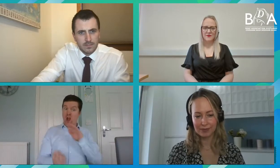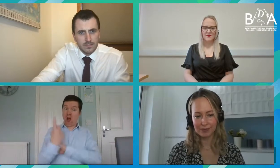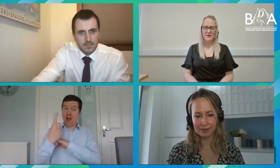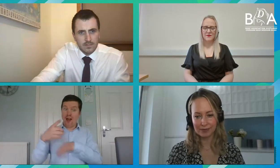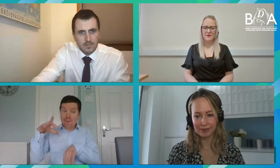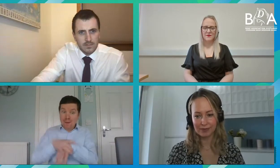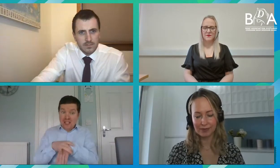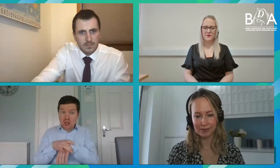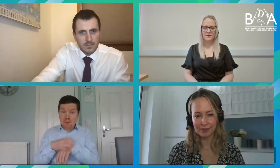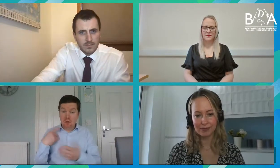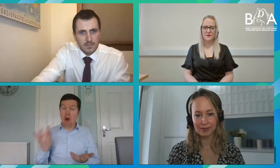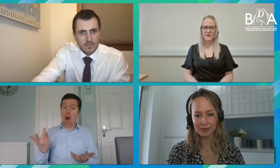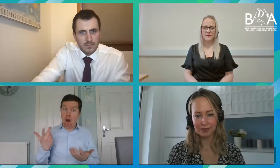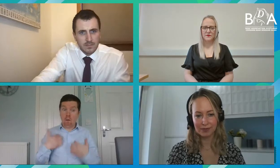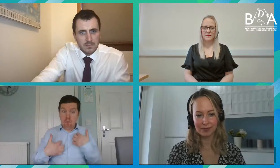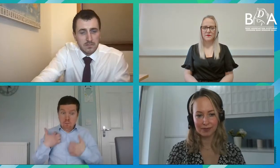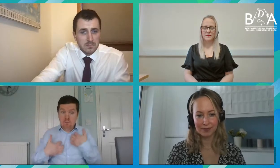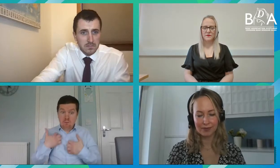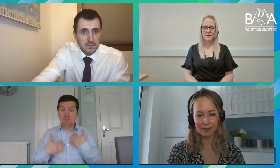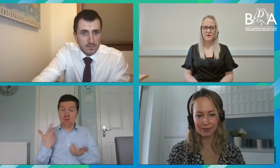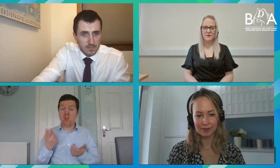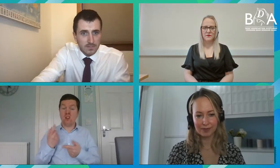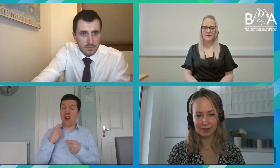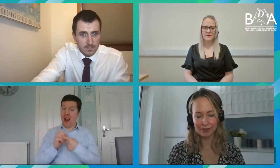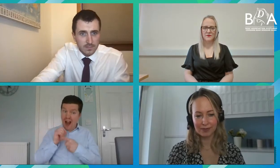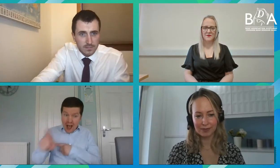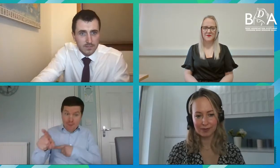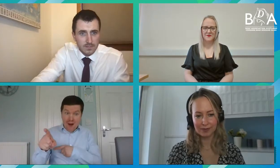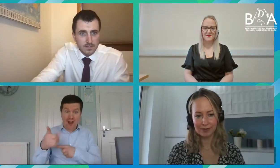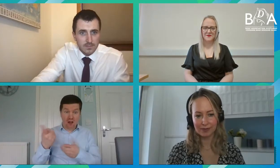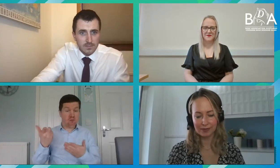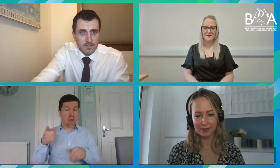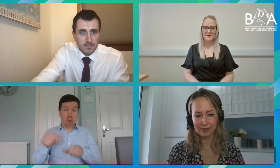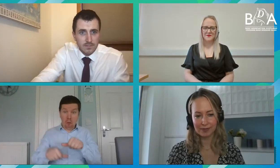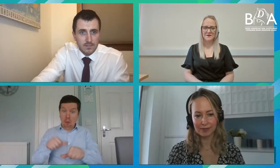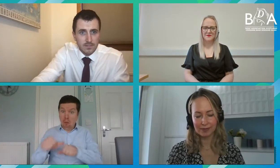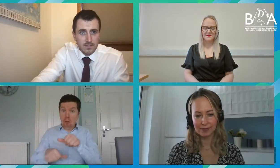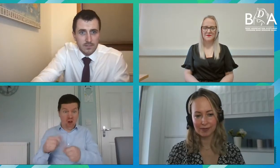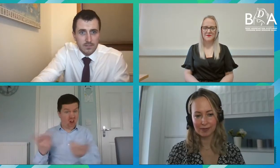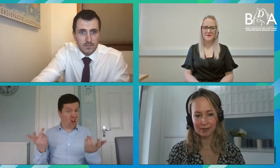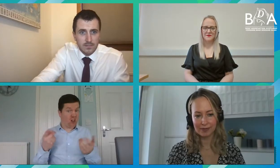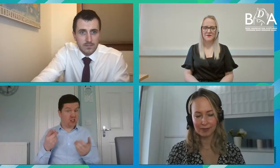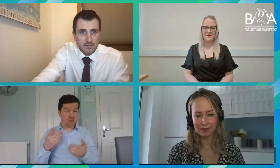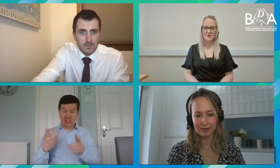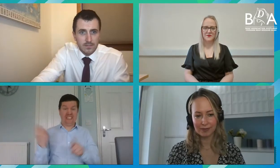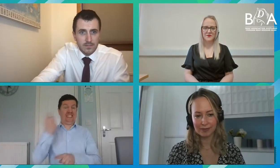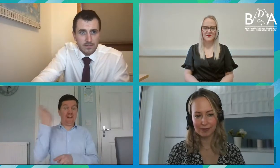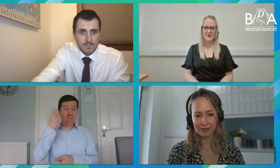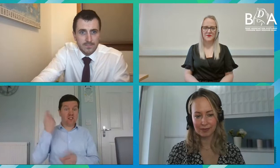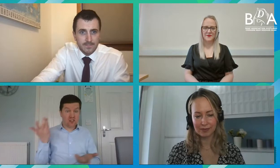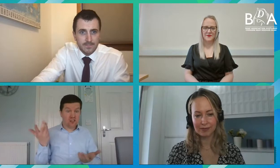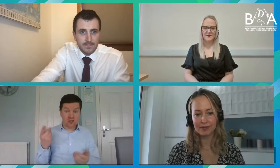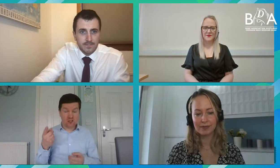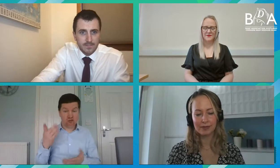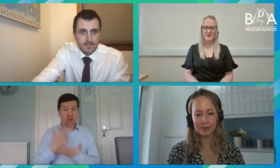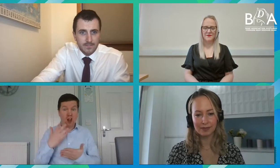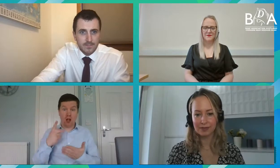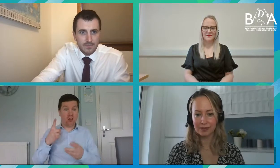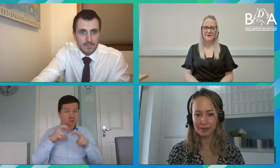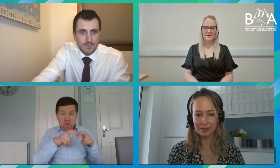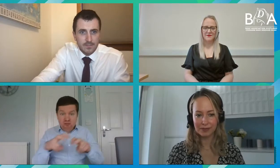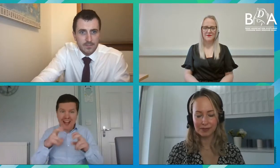quite difficult and challenging to get an opportunity. I did my homework and found that they were actually doing apprenticeship programs. I